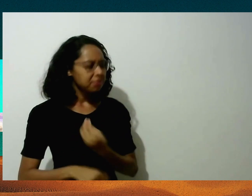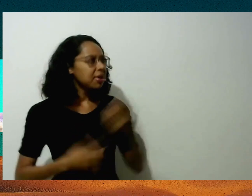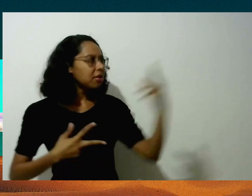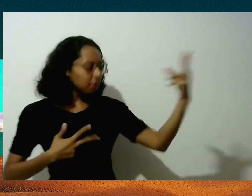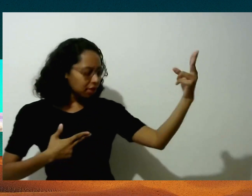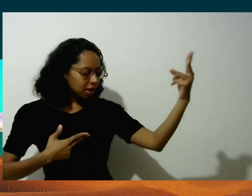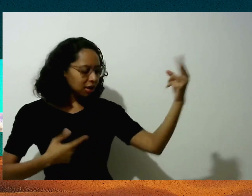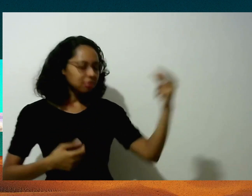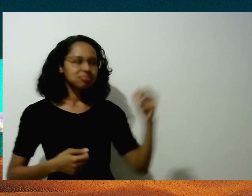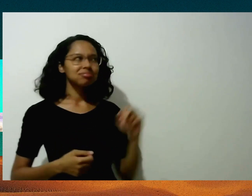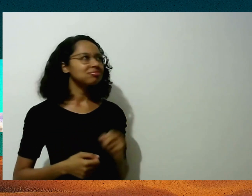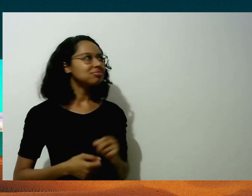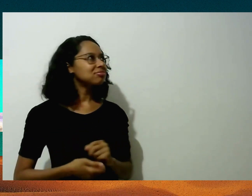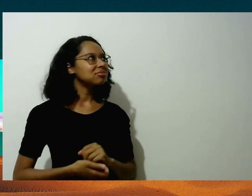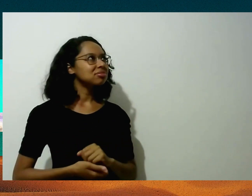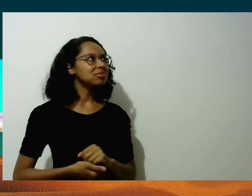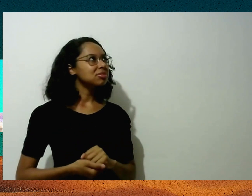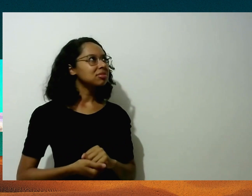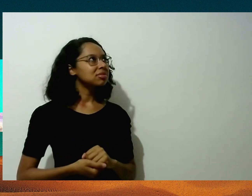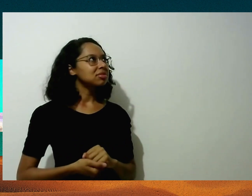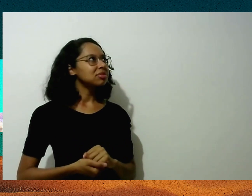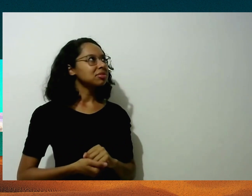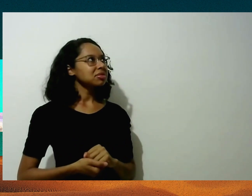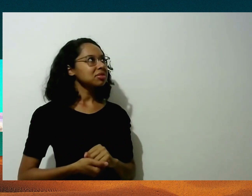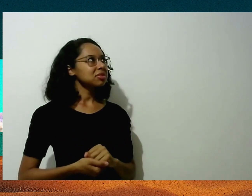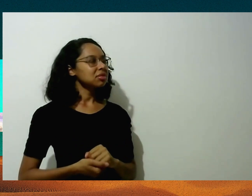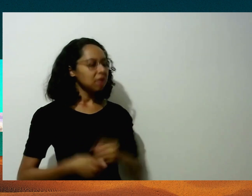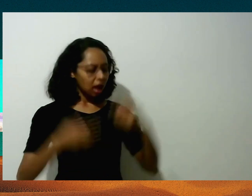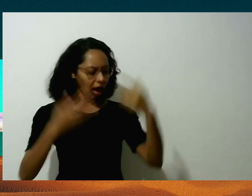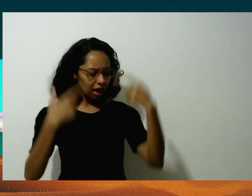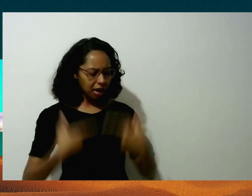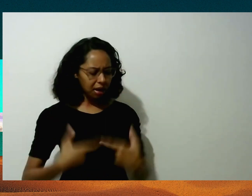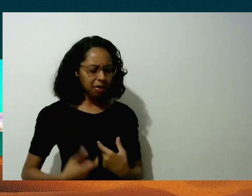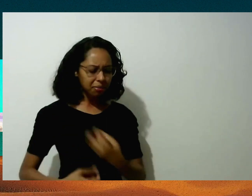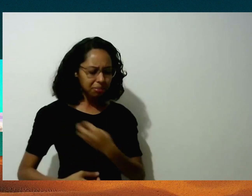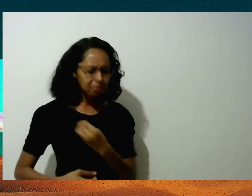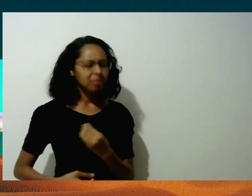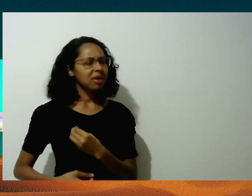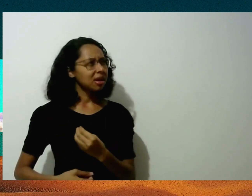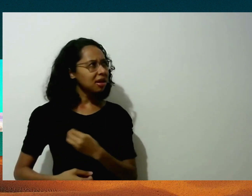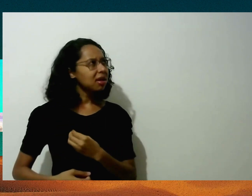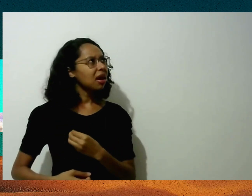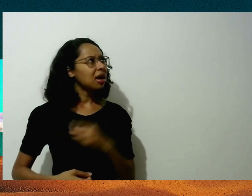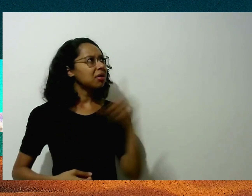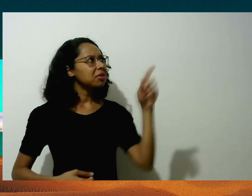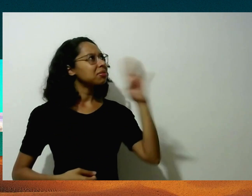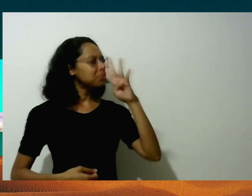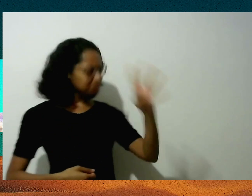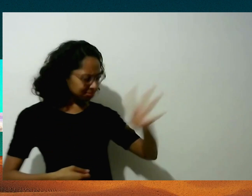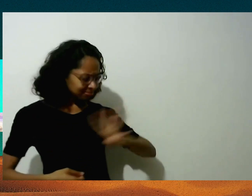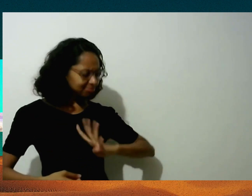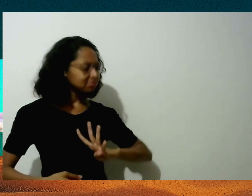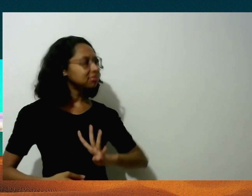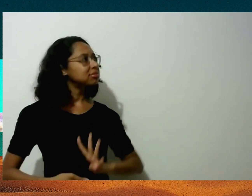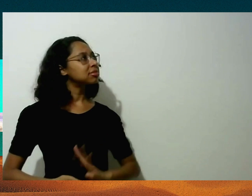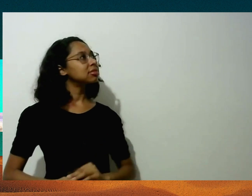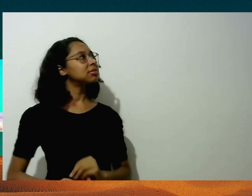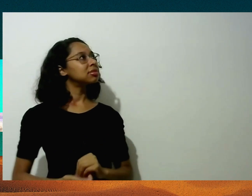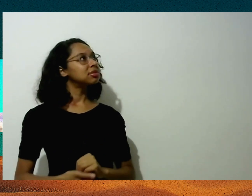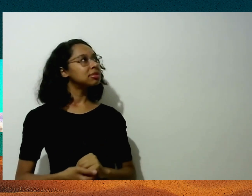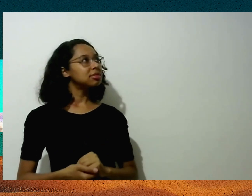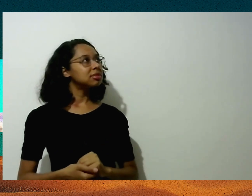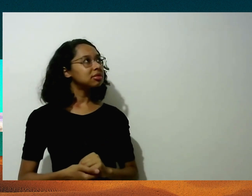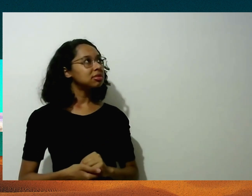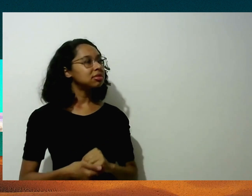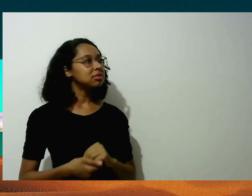minha iniquidade e averiguares o meu pecado? Then you should seek for my iniquity and search out my sin? Nessa